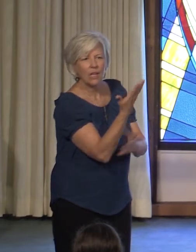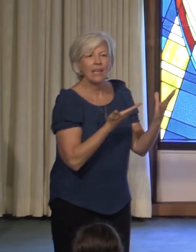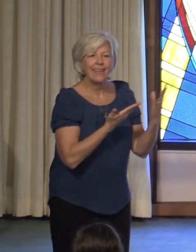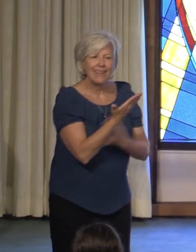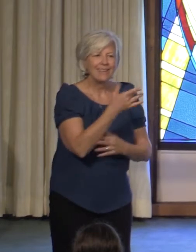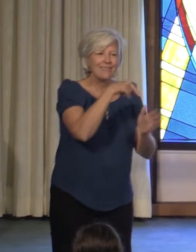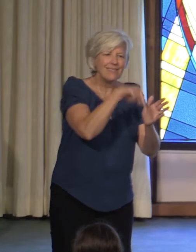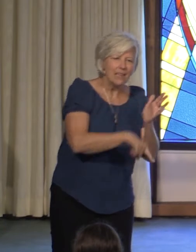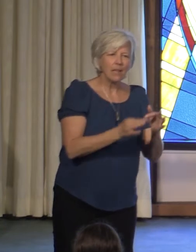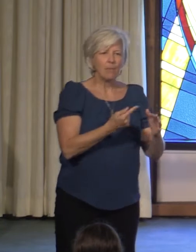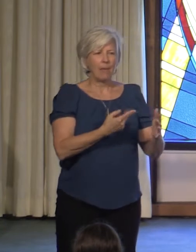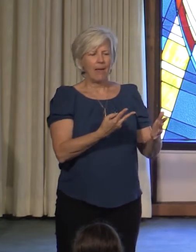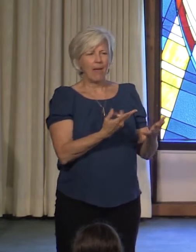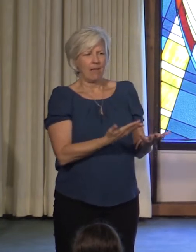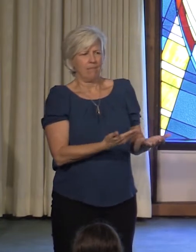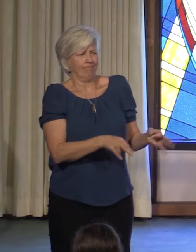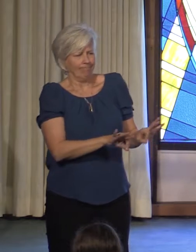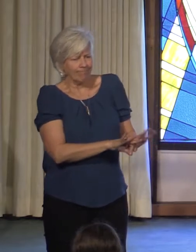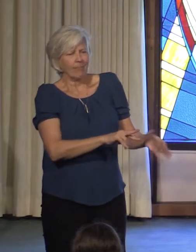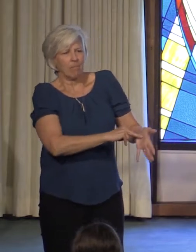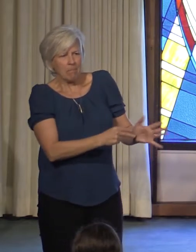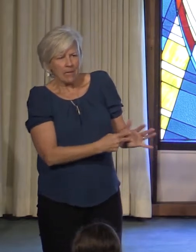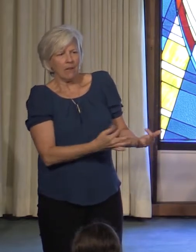relationship, right?